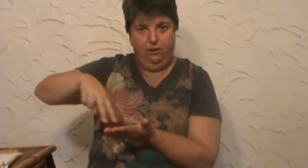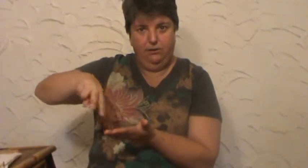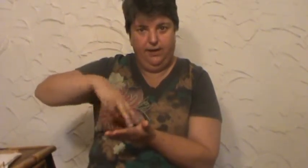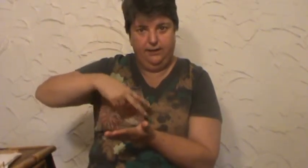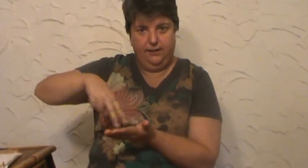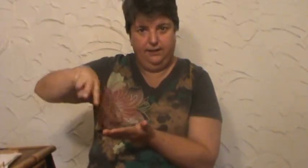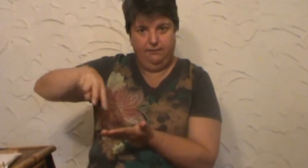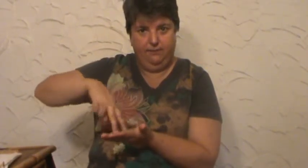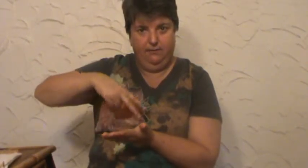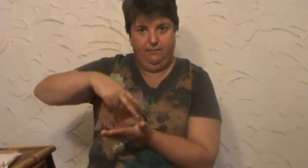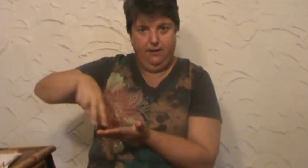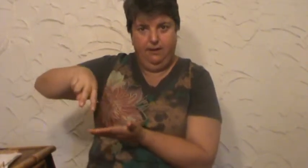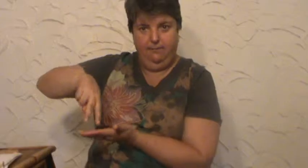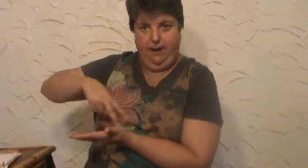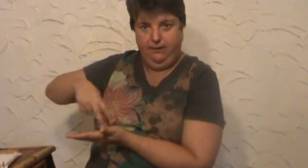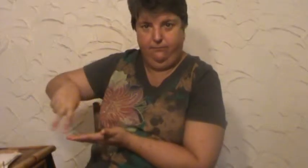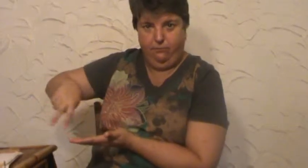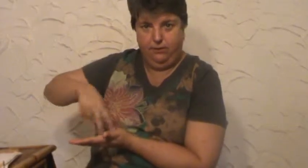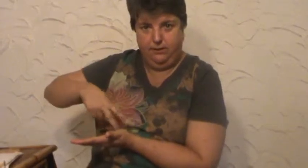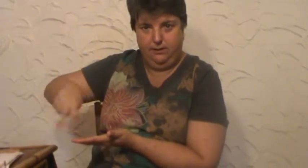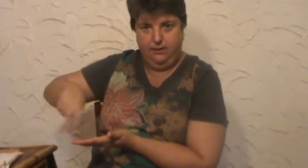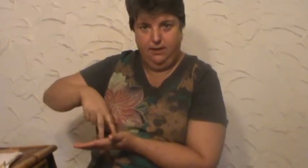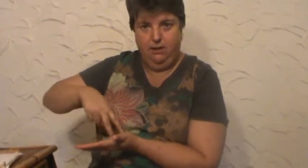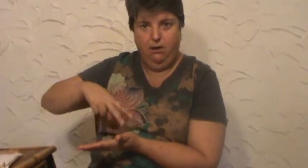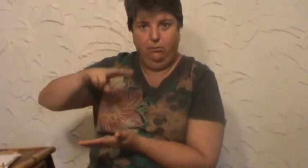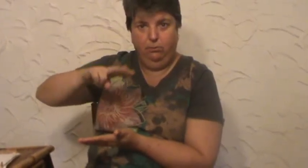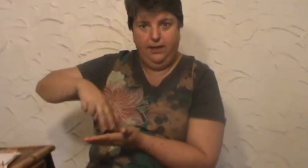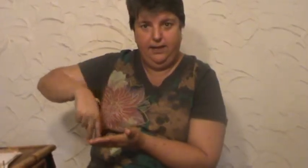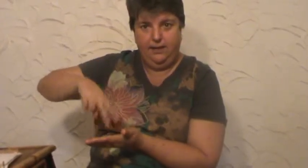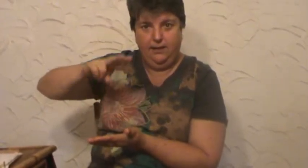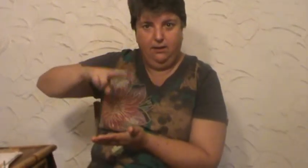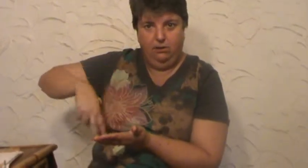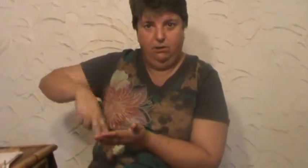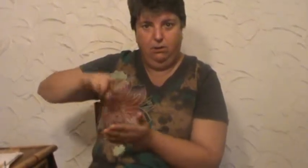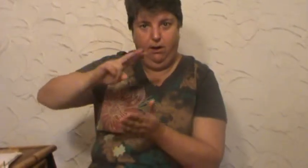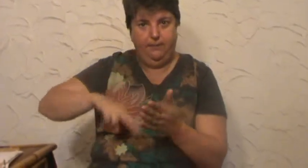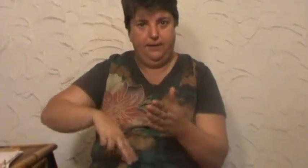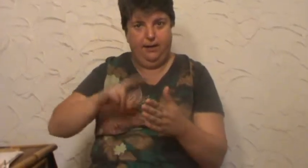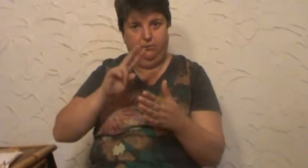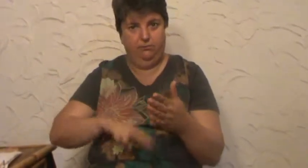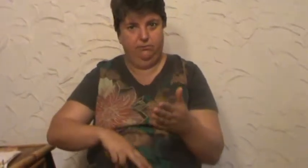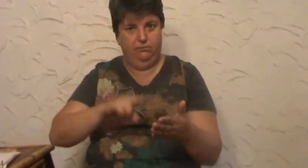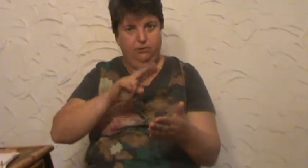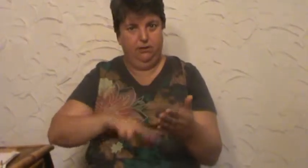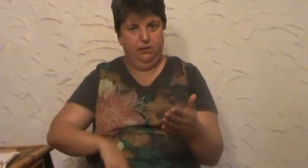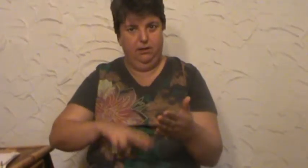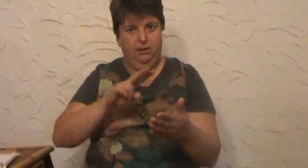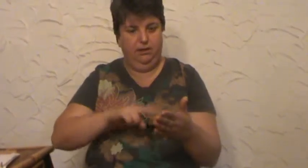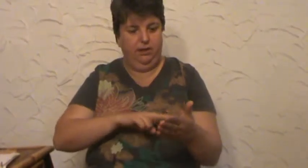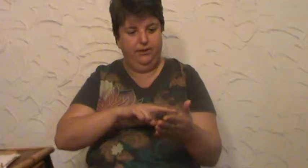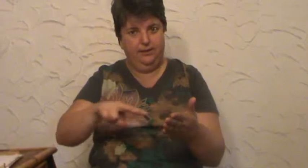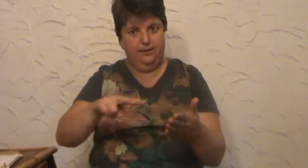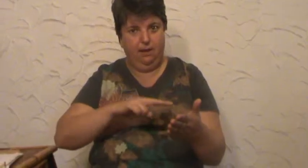you're dancing back and forth. Read, you go up and down. Now this is not